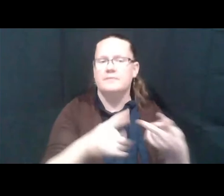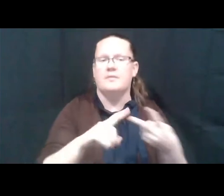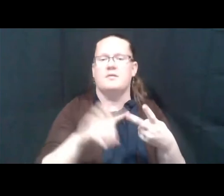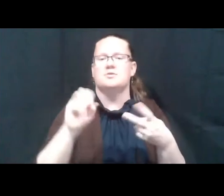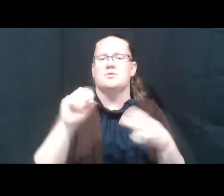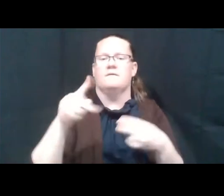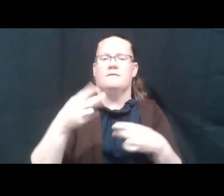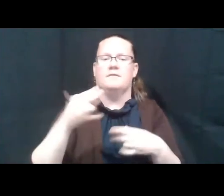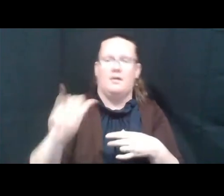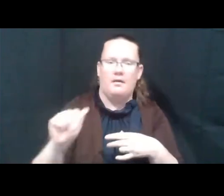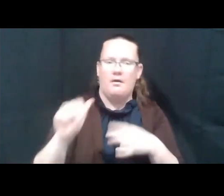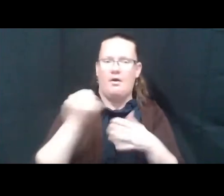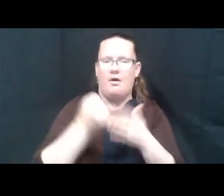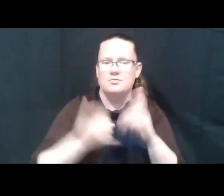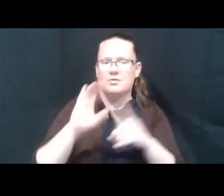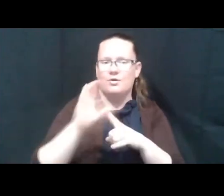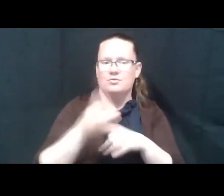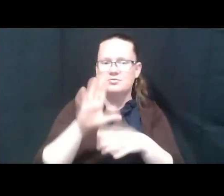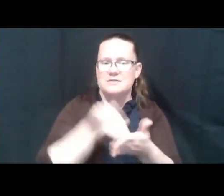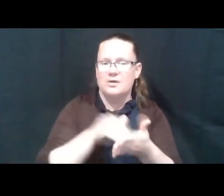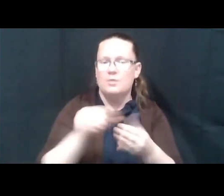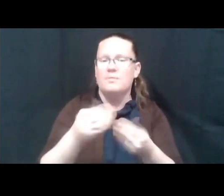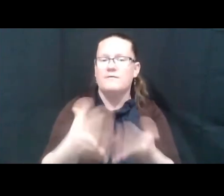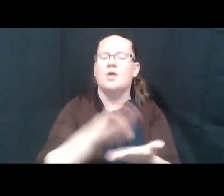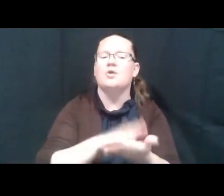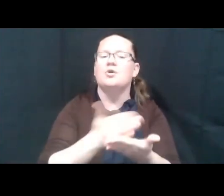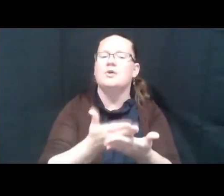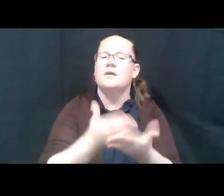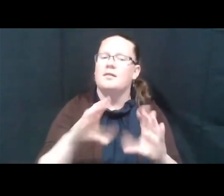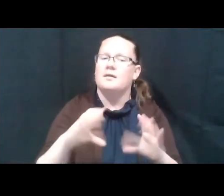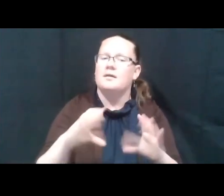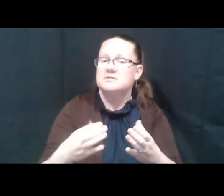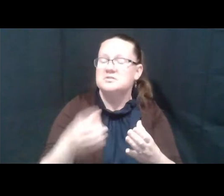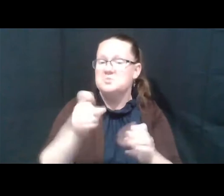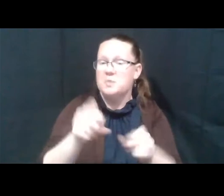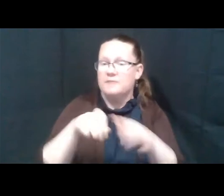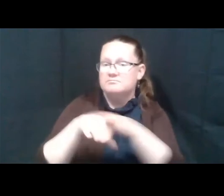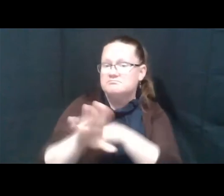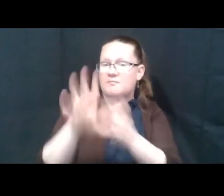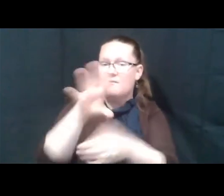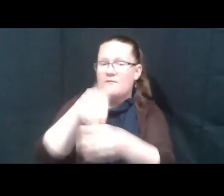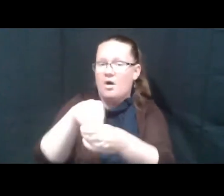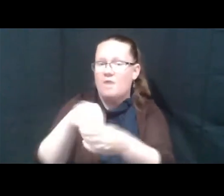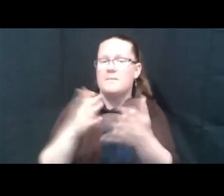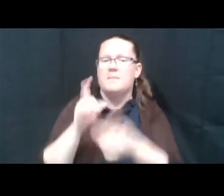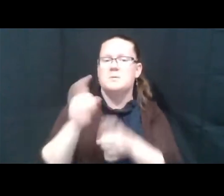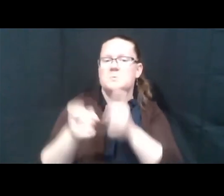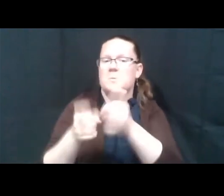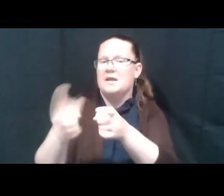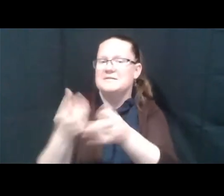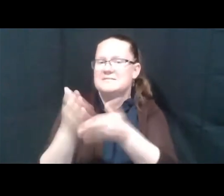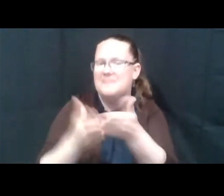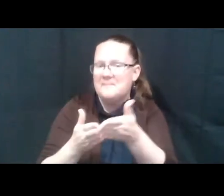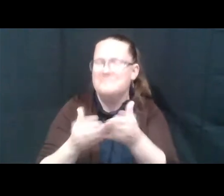online cooking classes. Those are ways you can go and participate and perhaps make a donation. With our artist population,